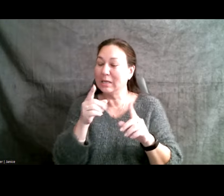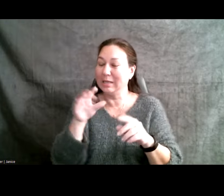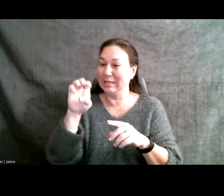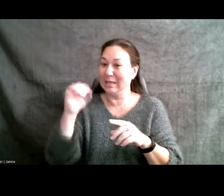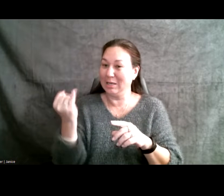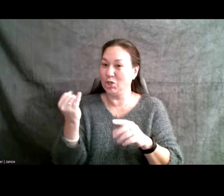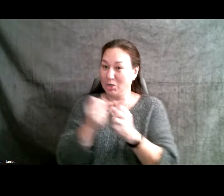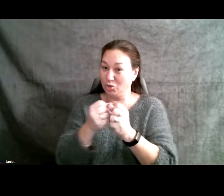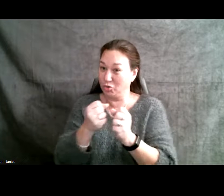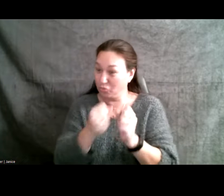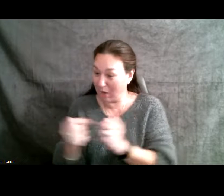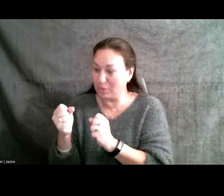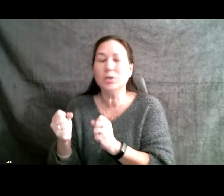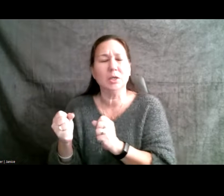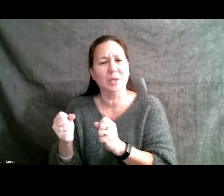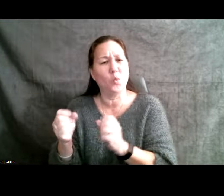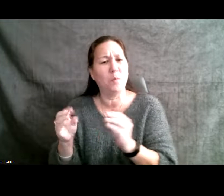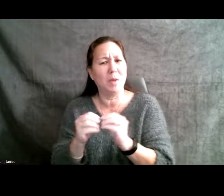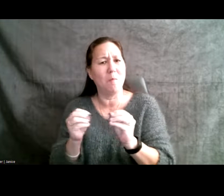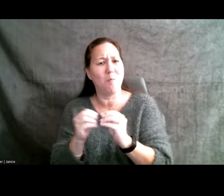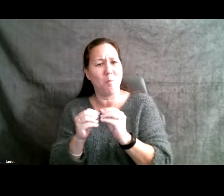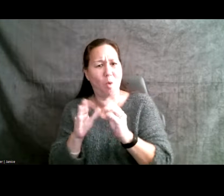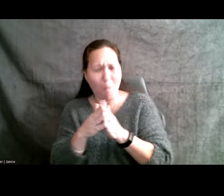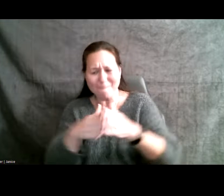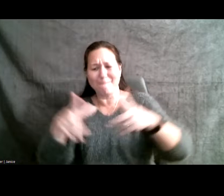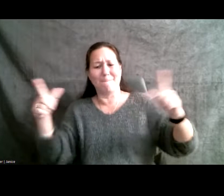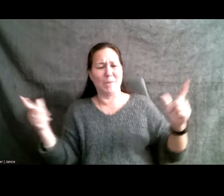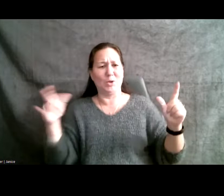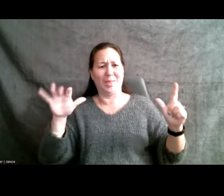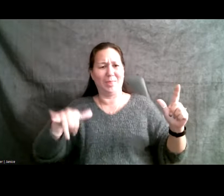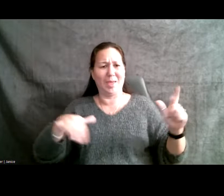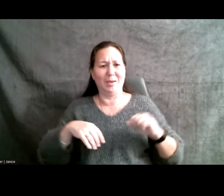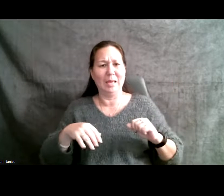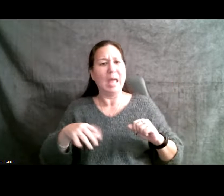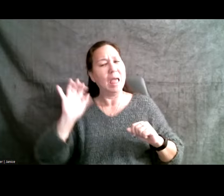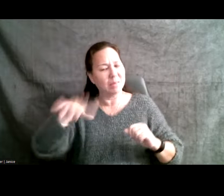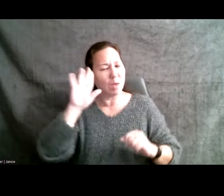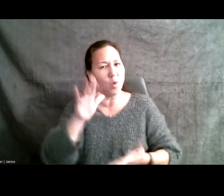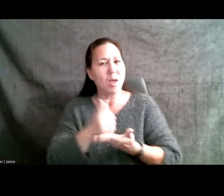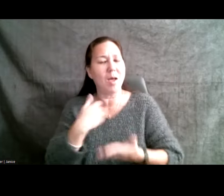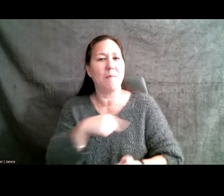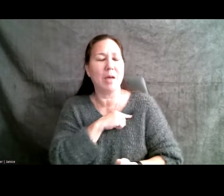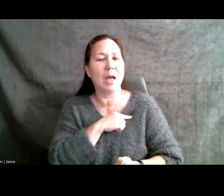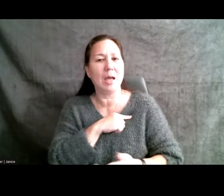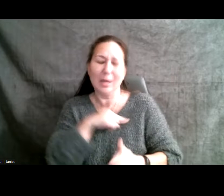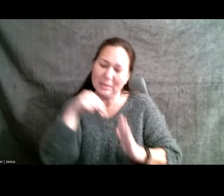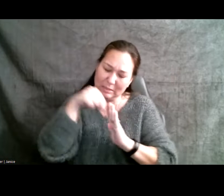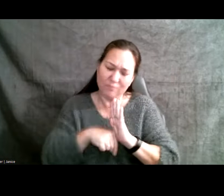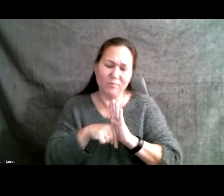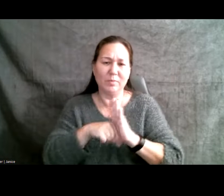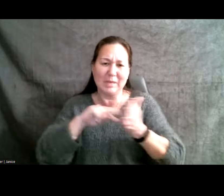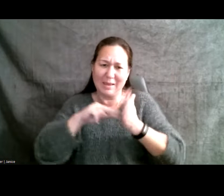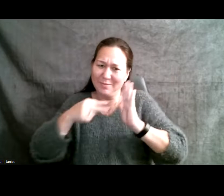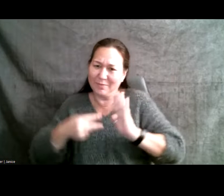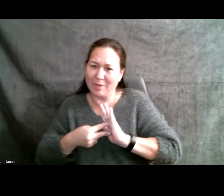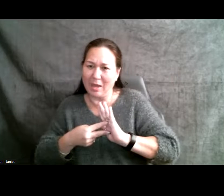than that. So that might actually help, where I'm going with this, that might help us further define where the holes are in the